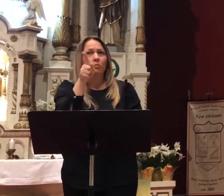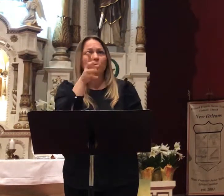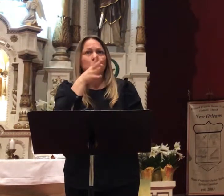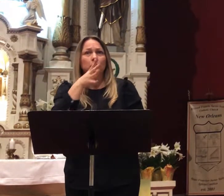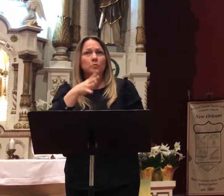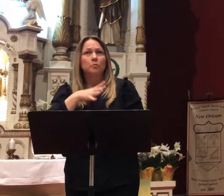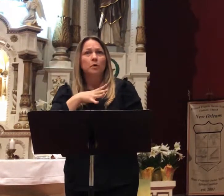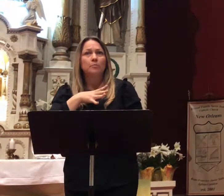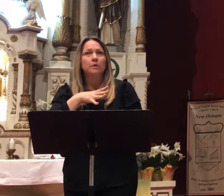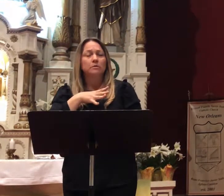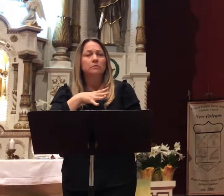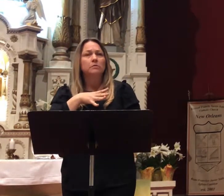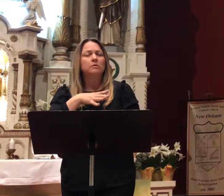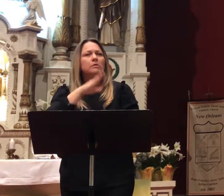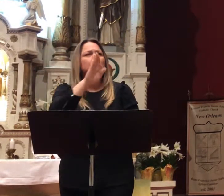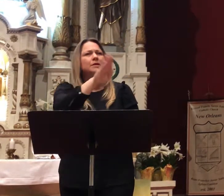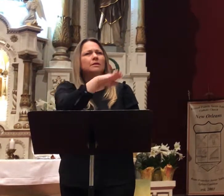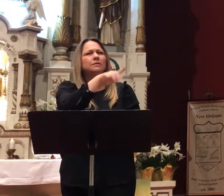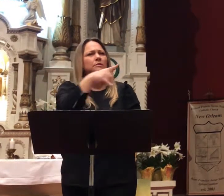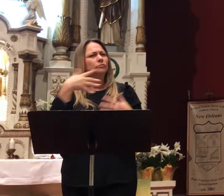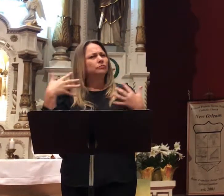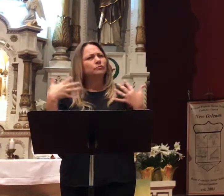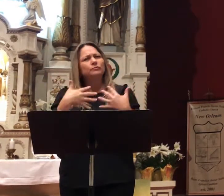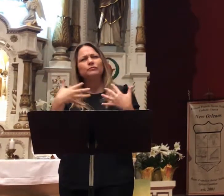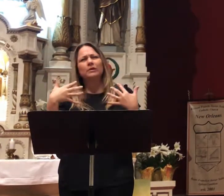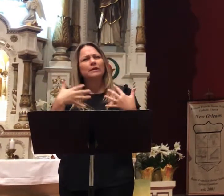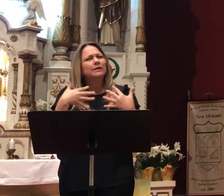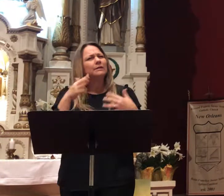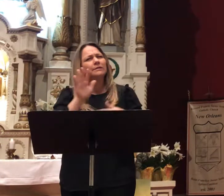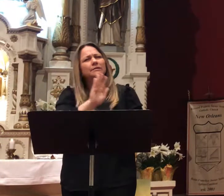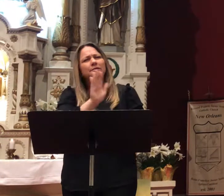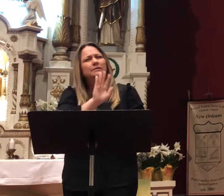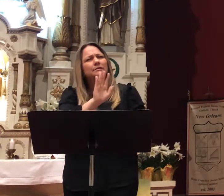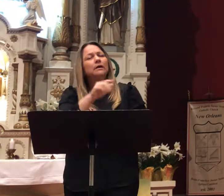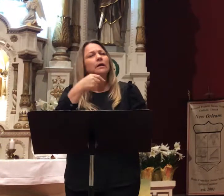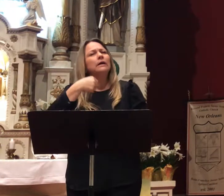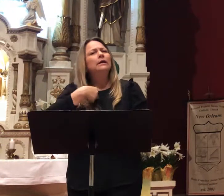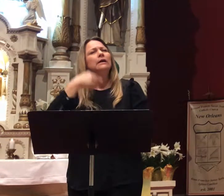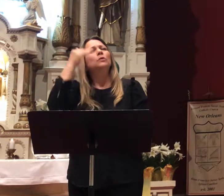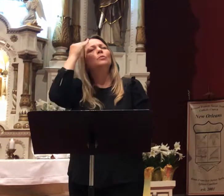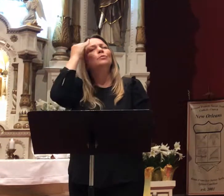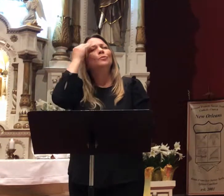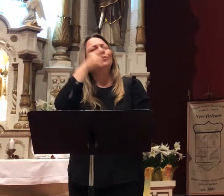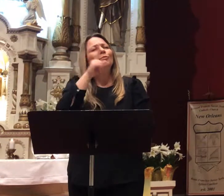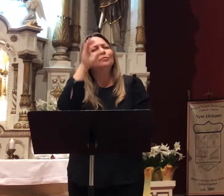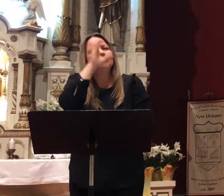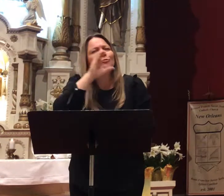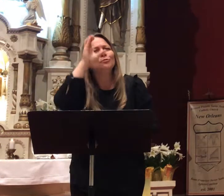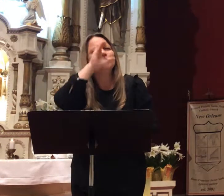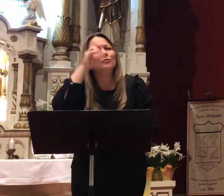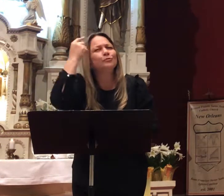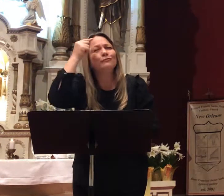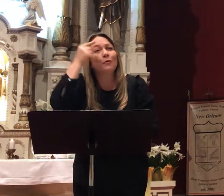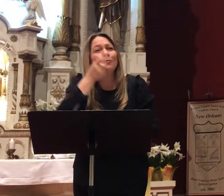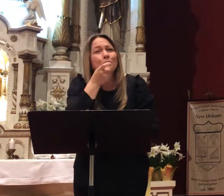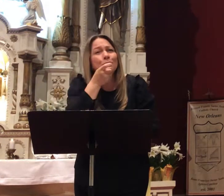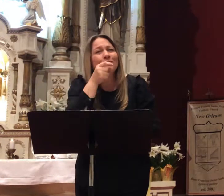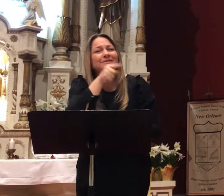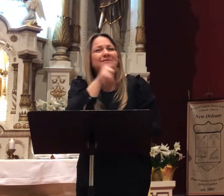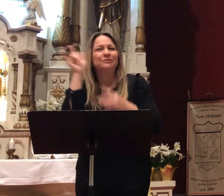reply, "Do not be afraid. I know that you are seeking Jesus the